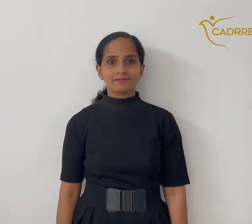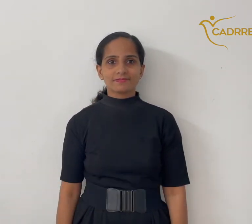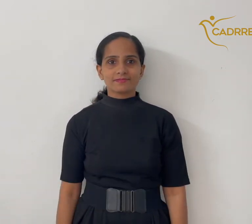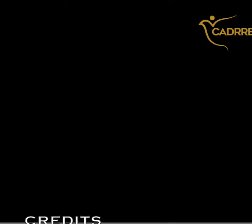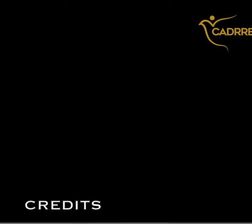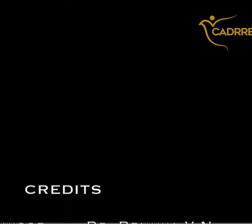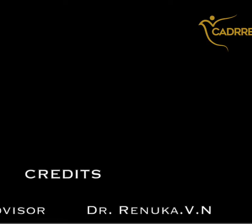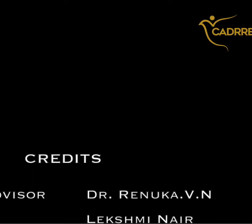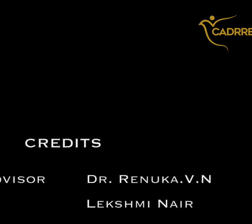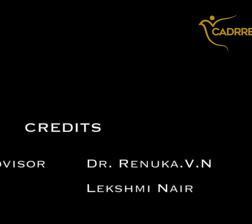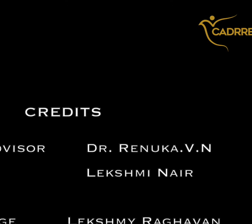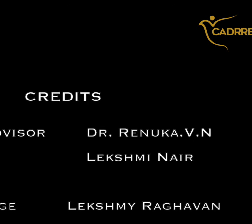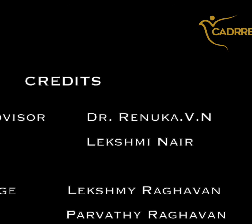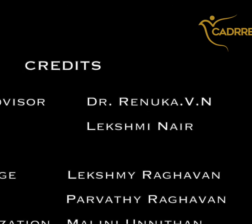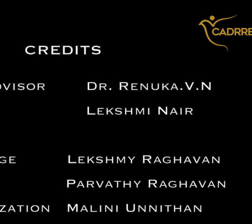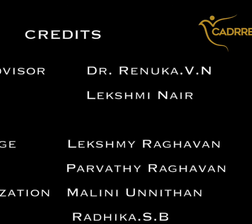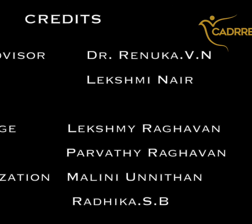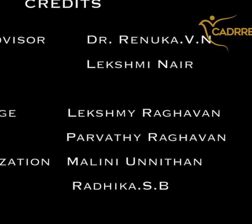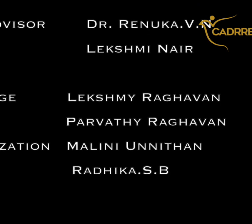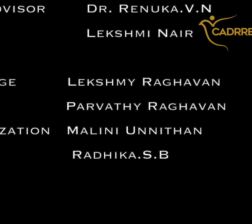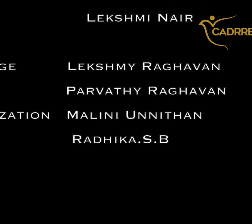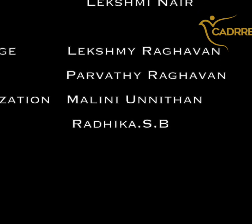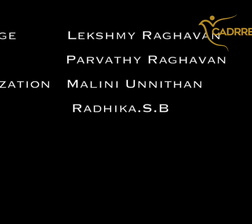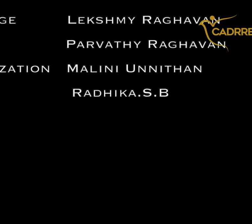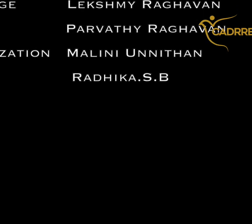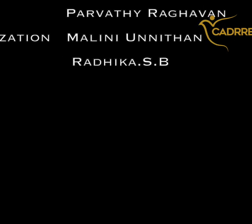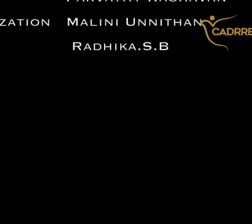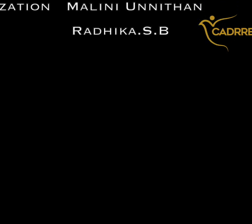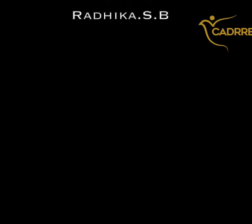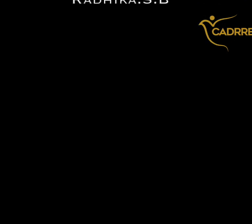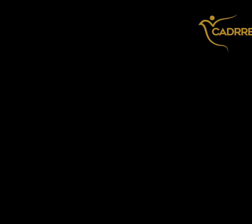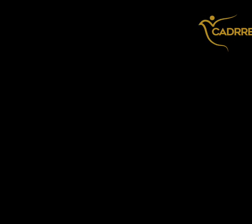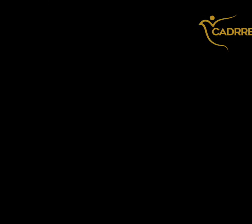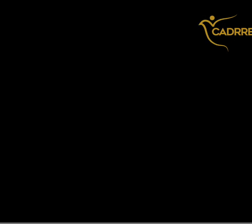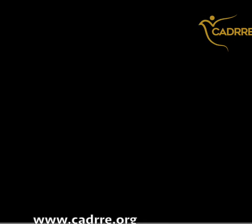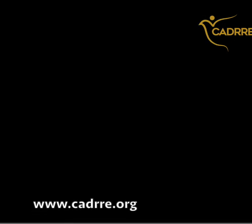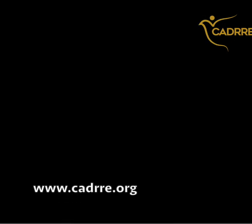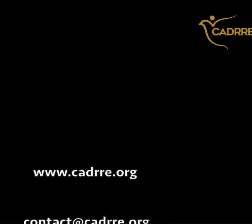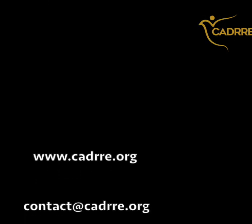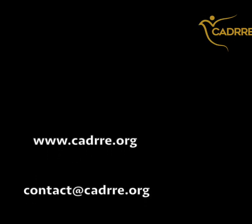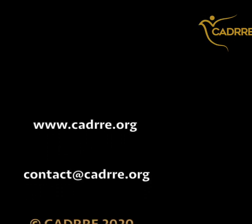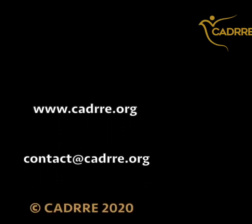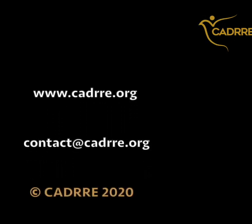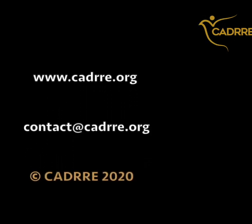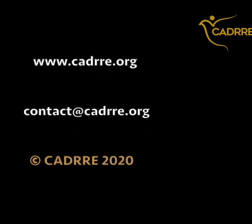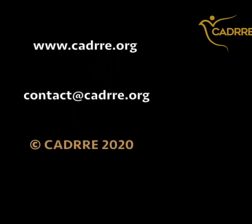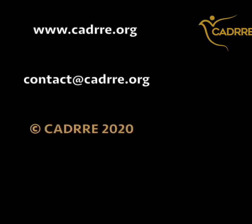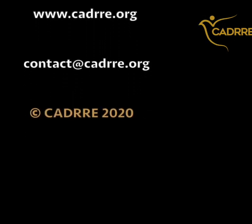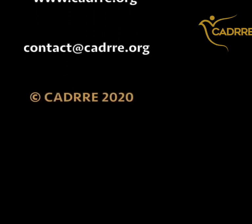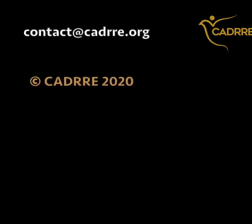-bye. You